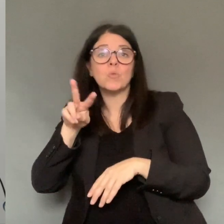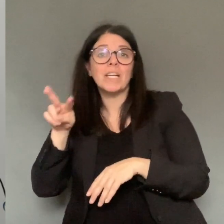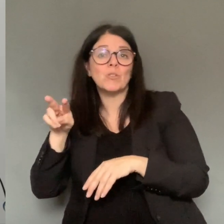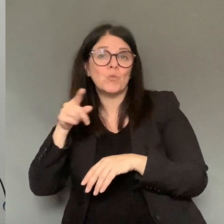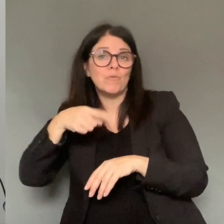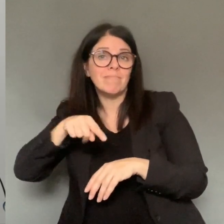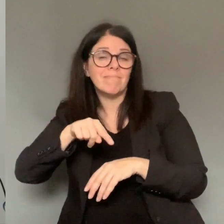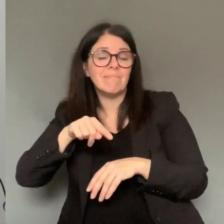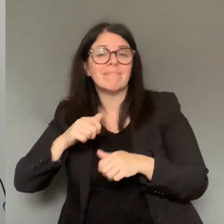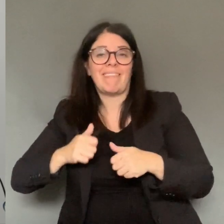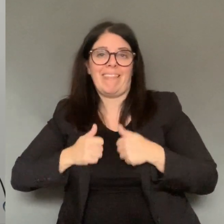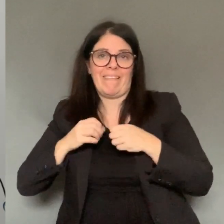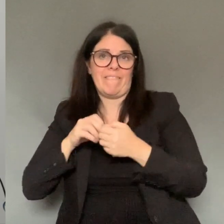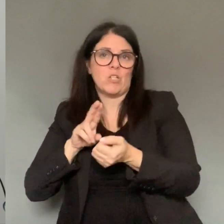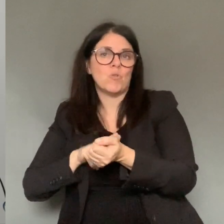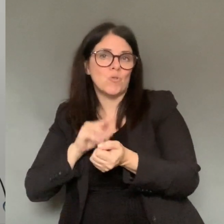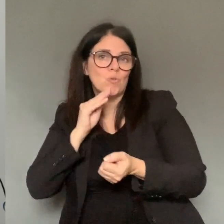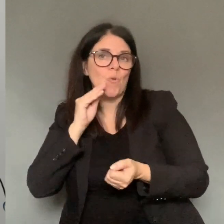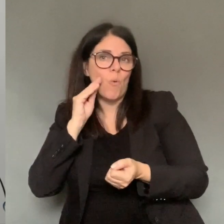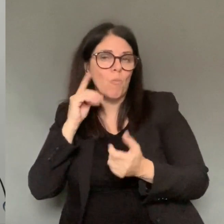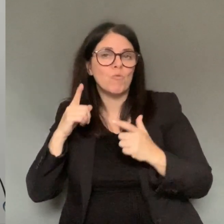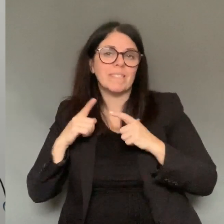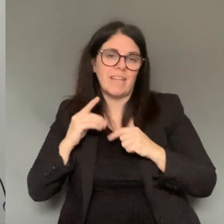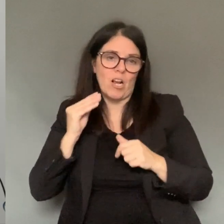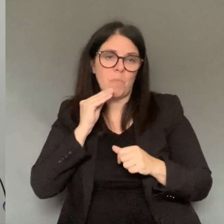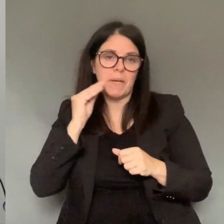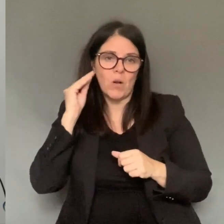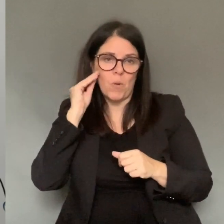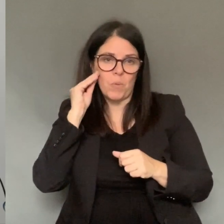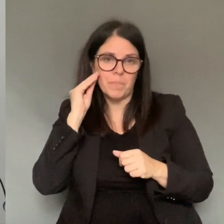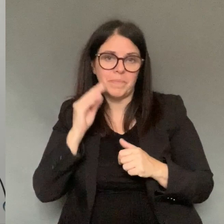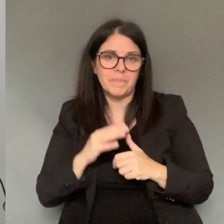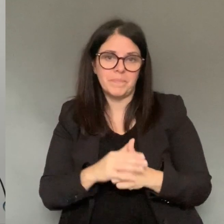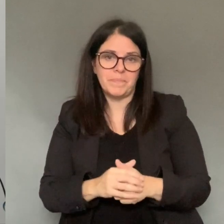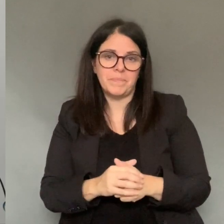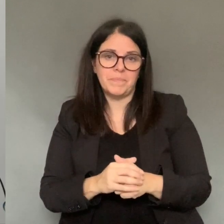including contacting public health or attending an assessment center.